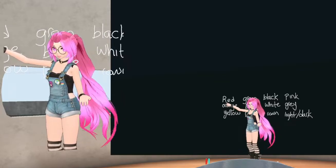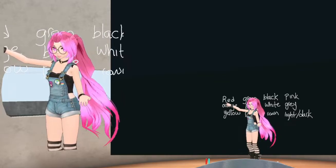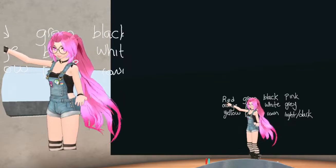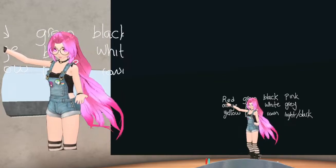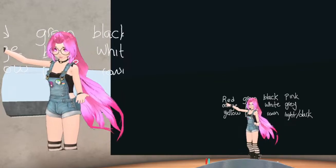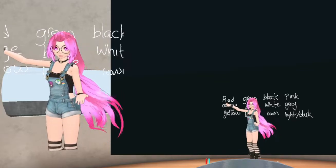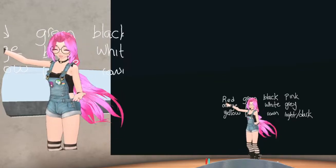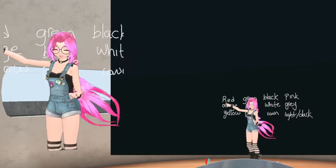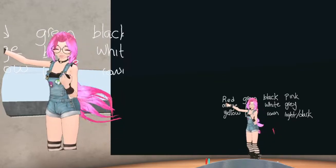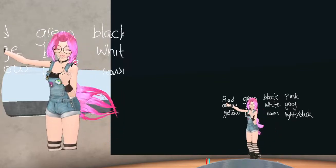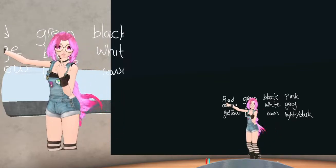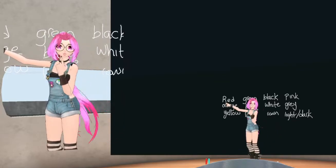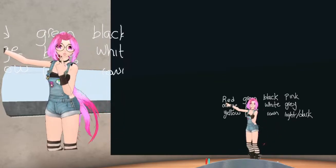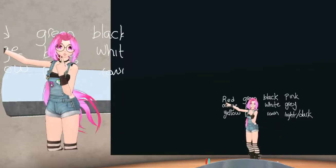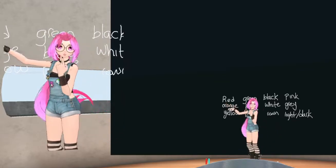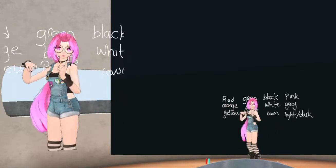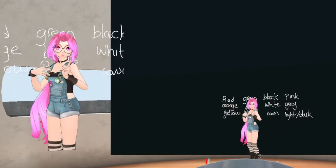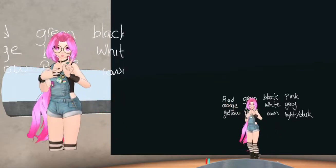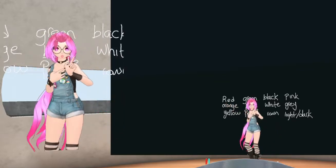Almost. Yes.